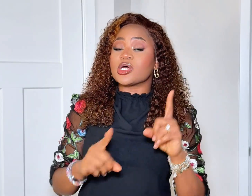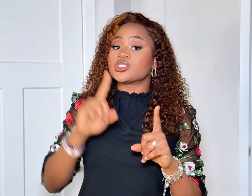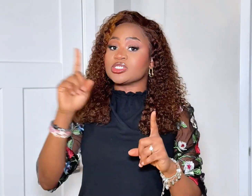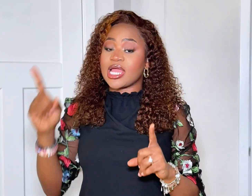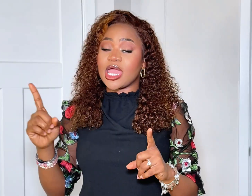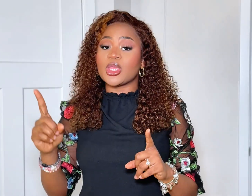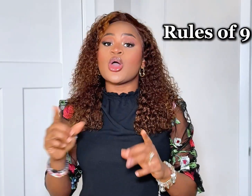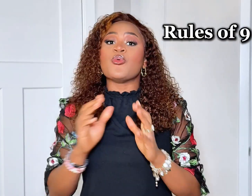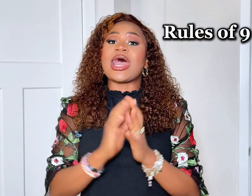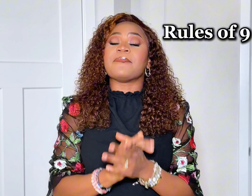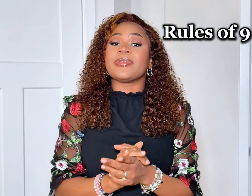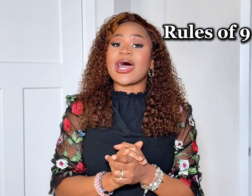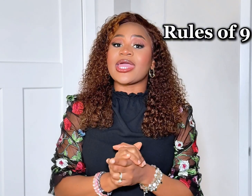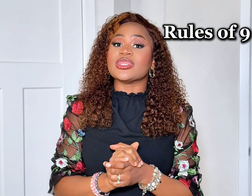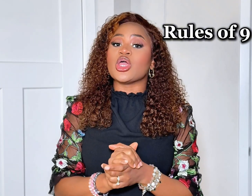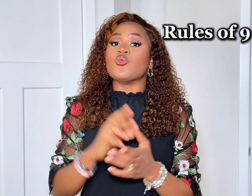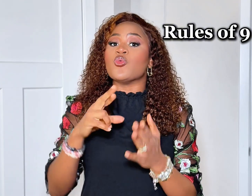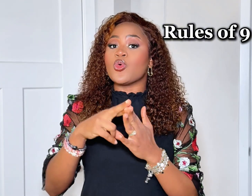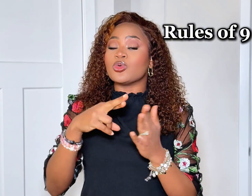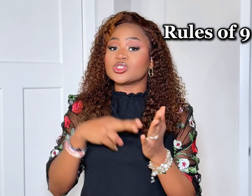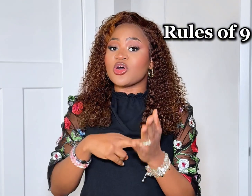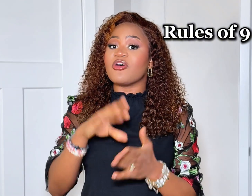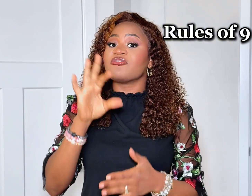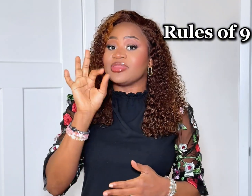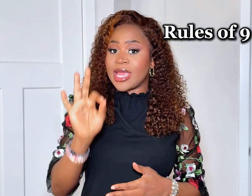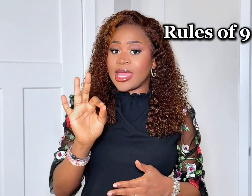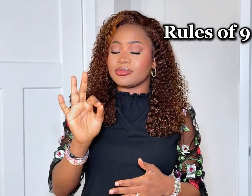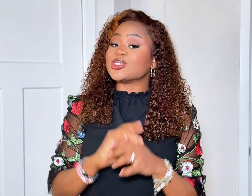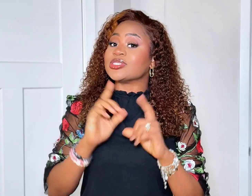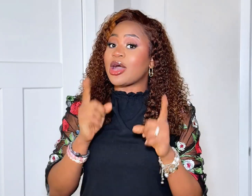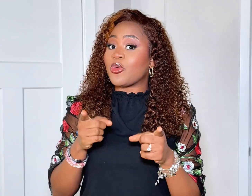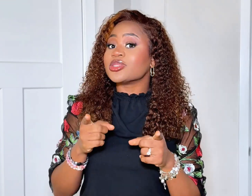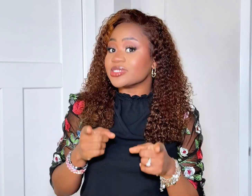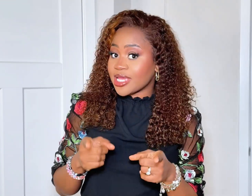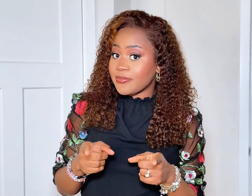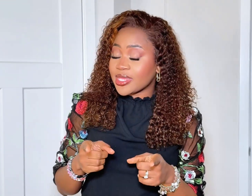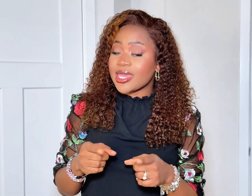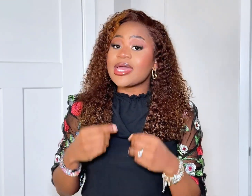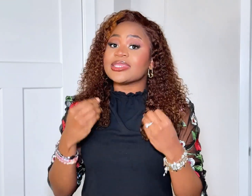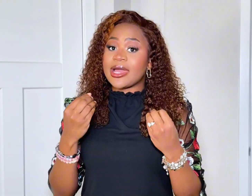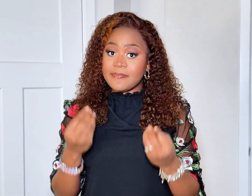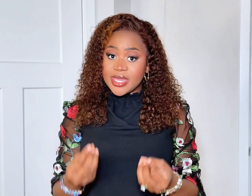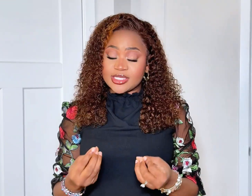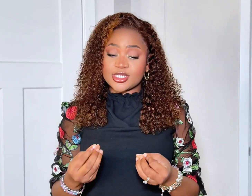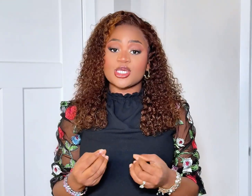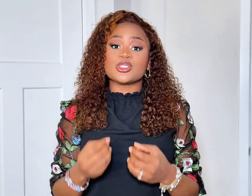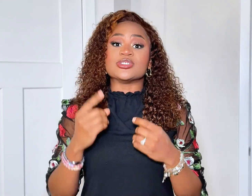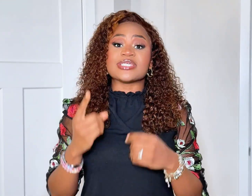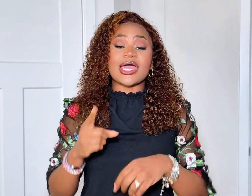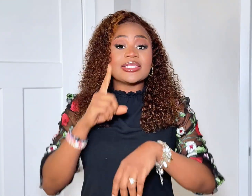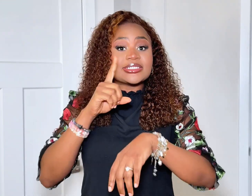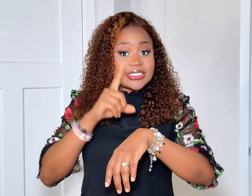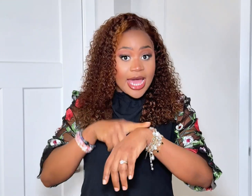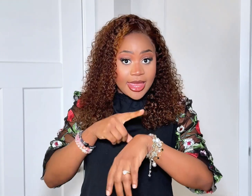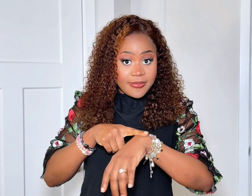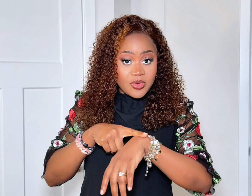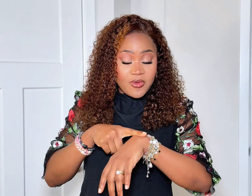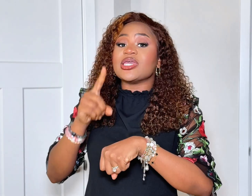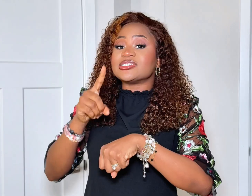to 9, we apply the rules of 9. So now what does that mean? That means to sign time, right? Instead